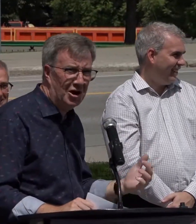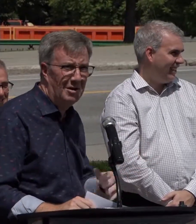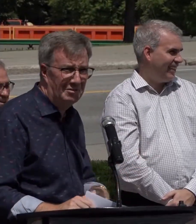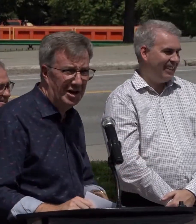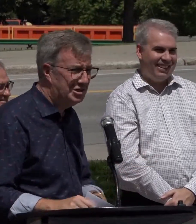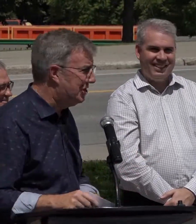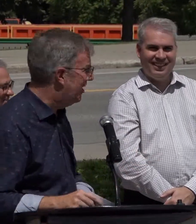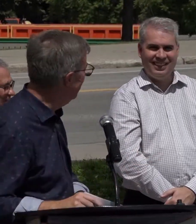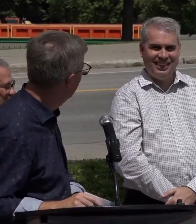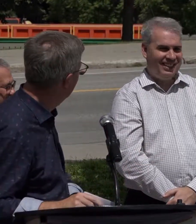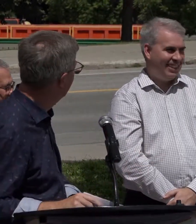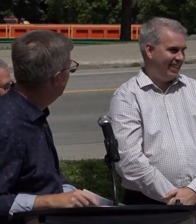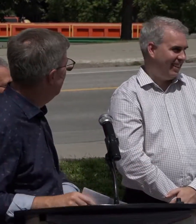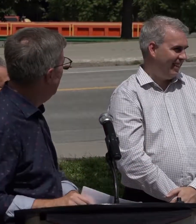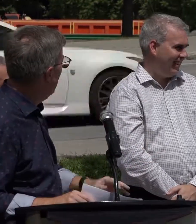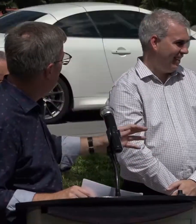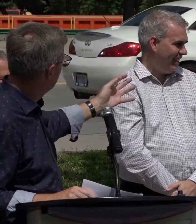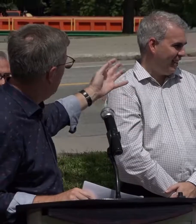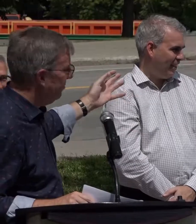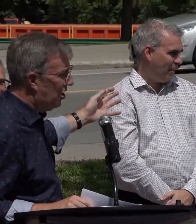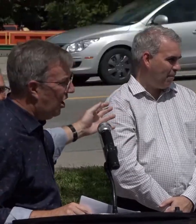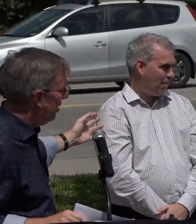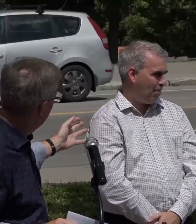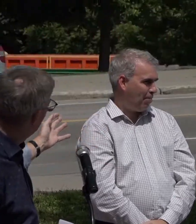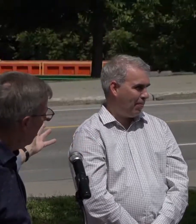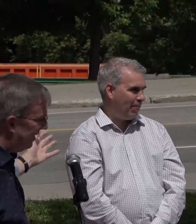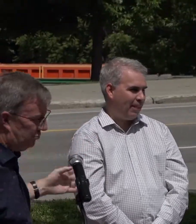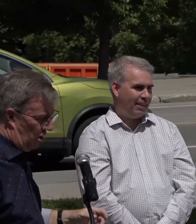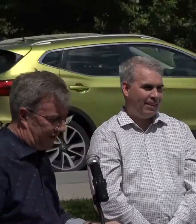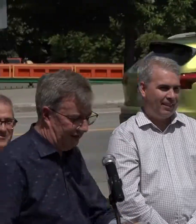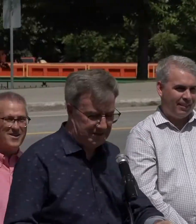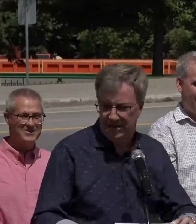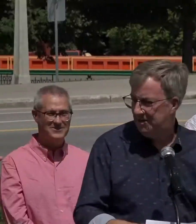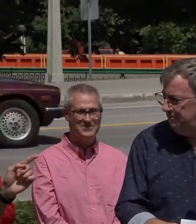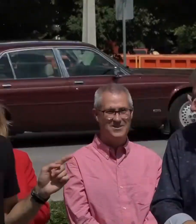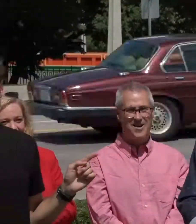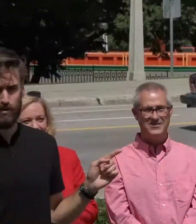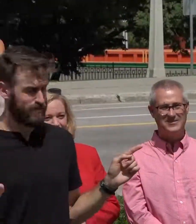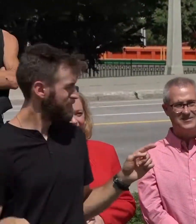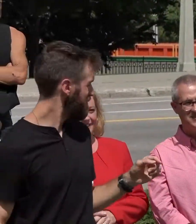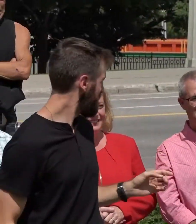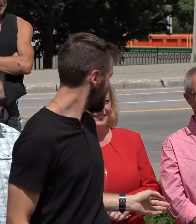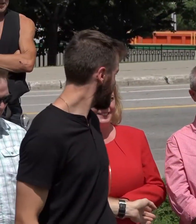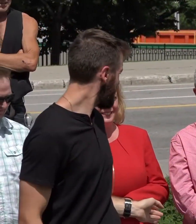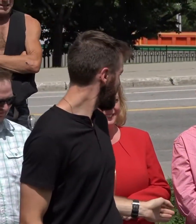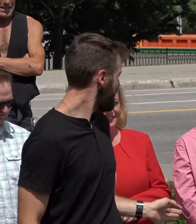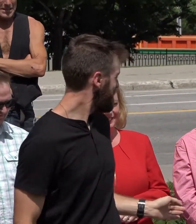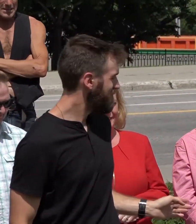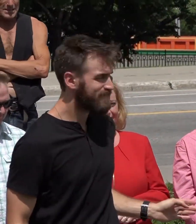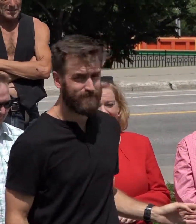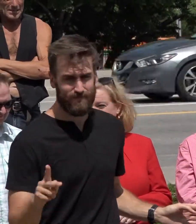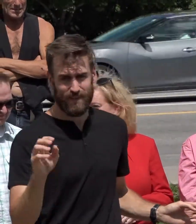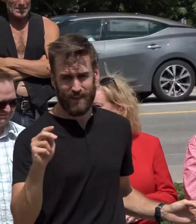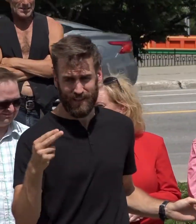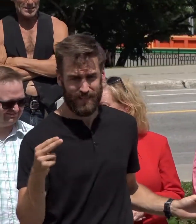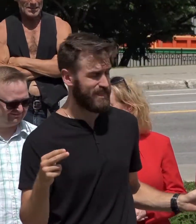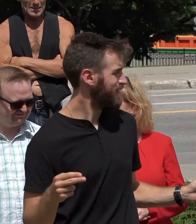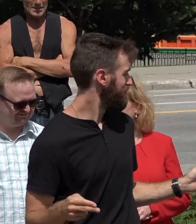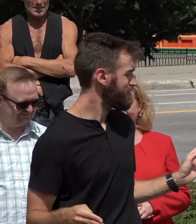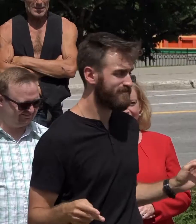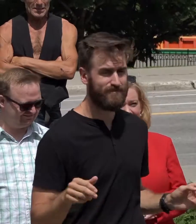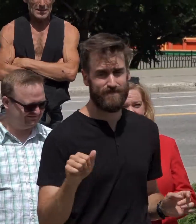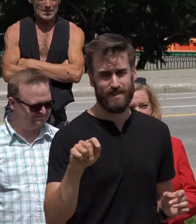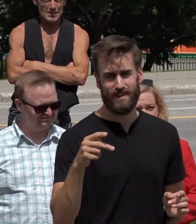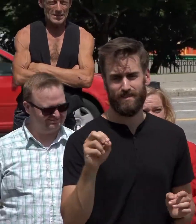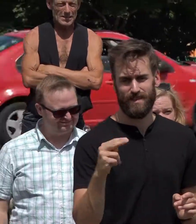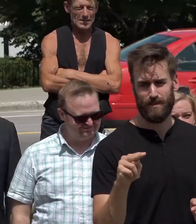She's the chair, I'm the vice chair. Sean Menard, Riley Brockington, Keith Egli, Stephen